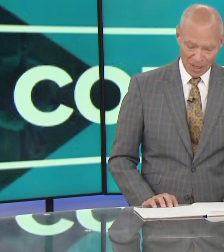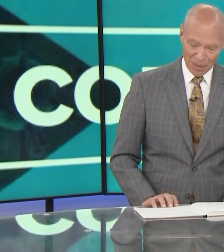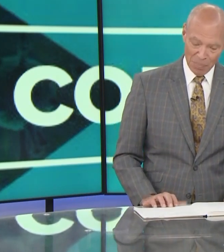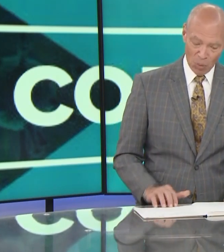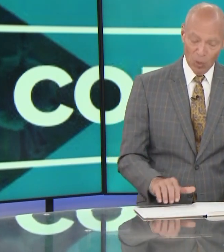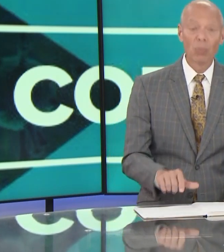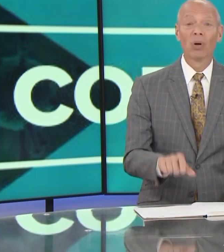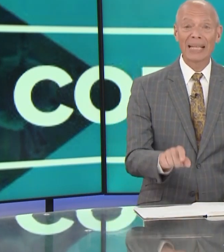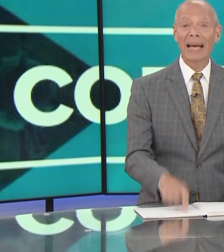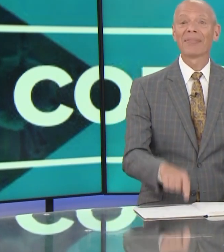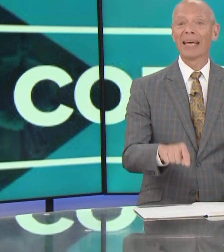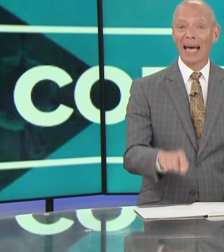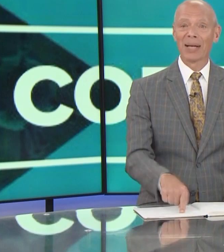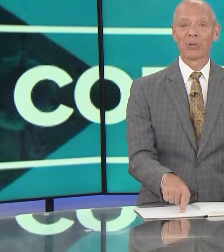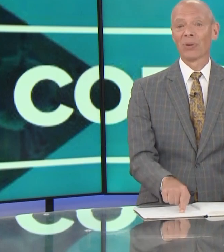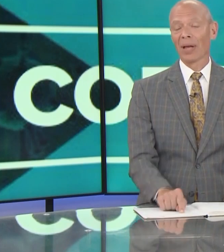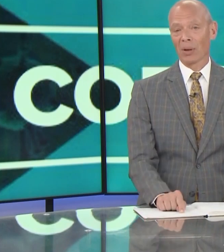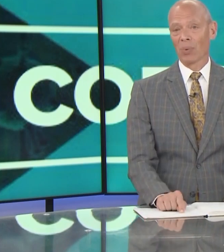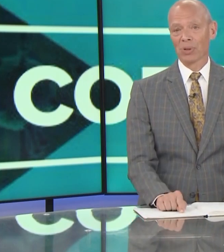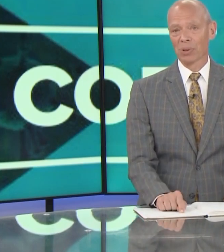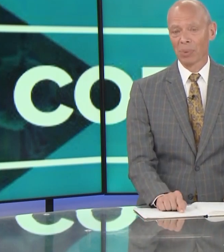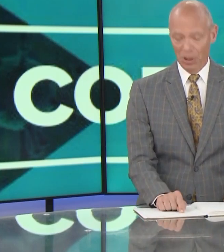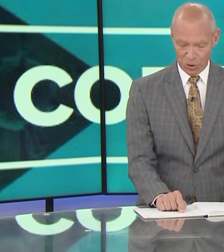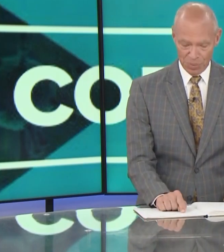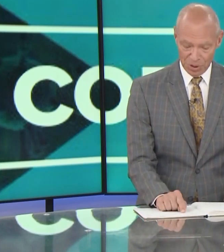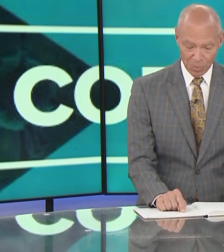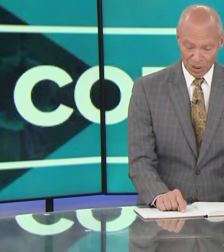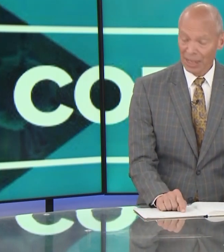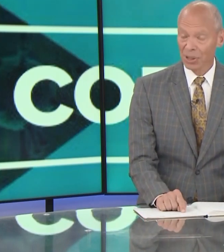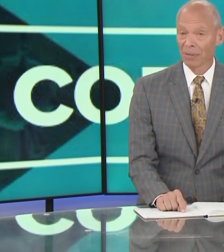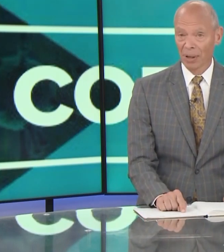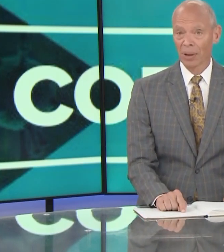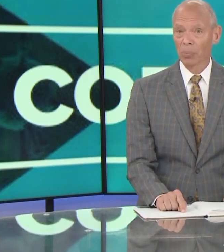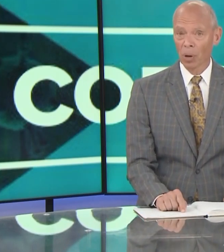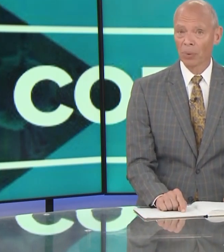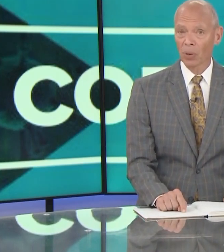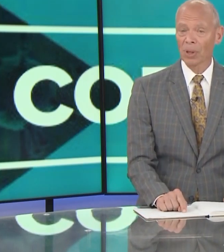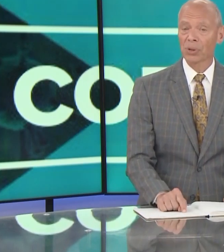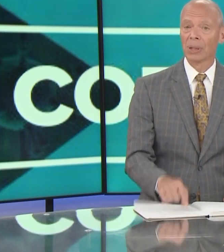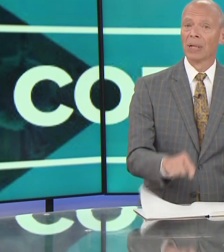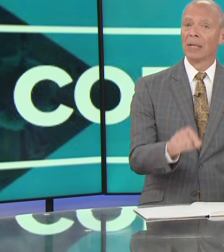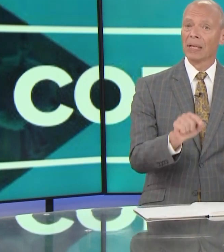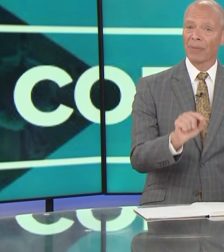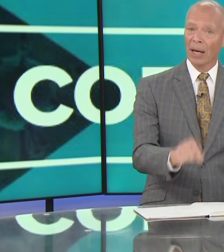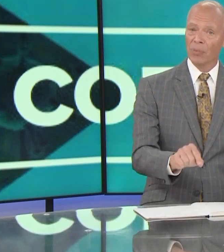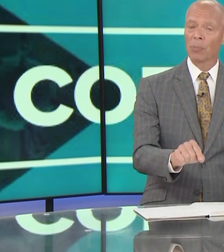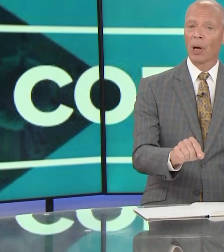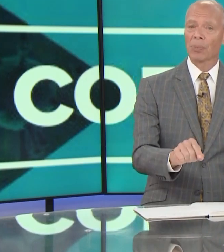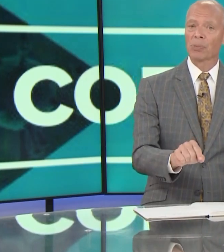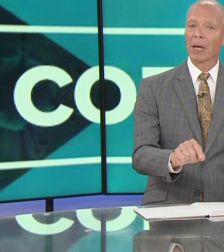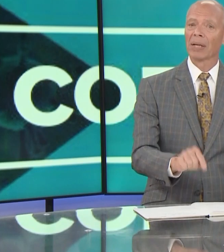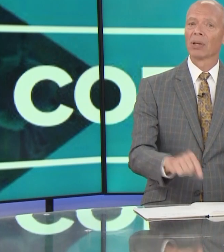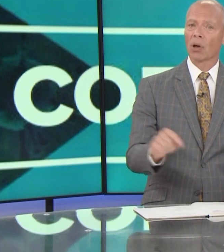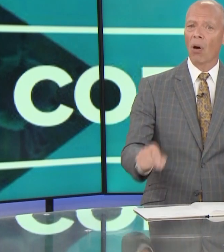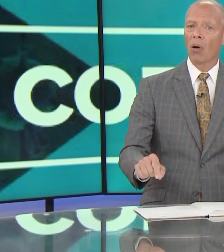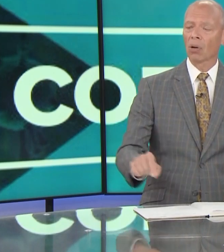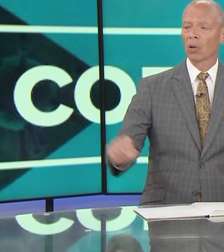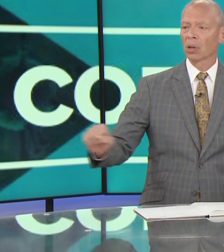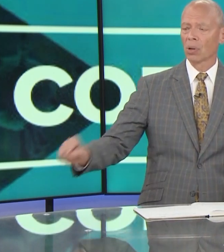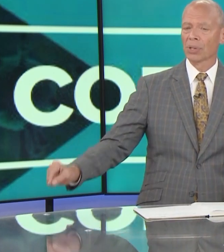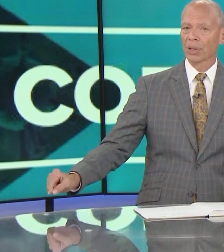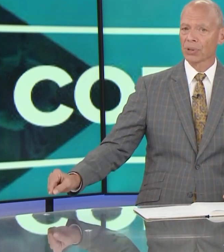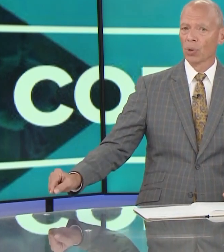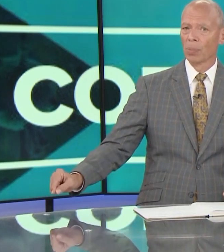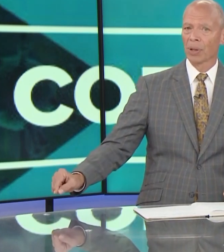today, but we will get the answer to that question because she was asking a very appropriate question. If the health department's making the call